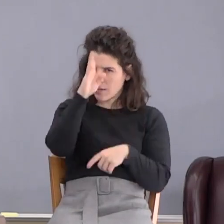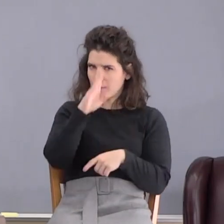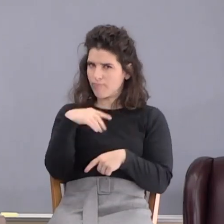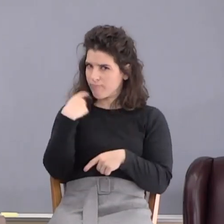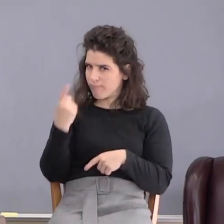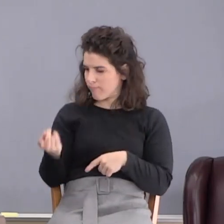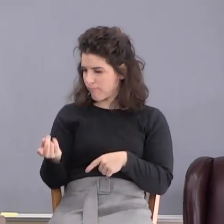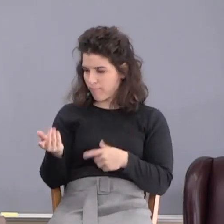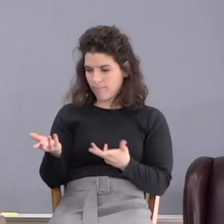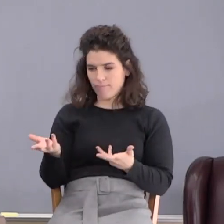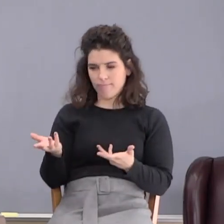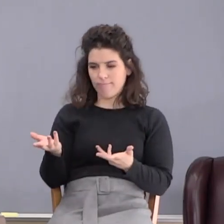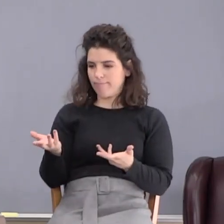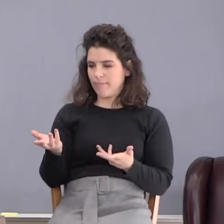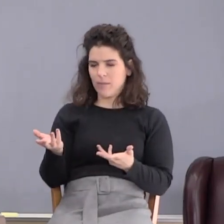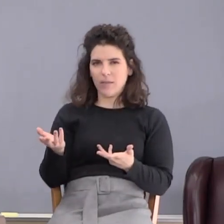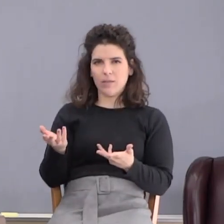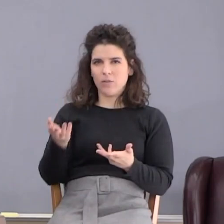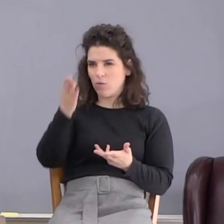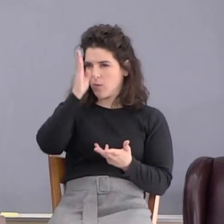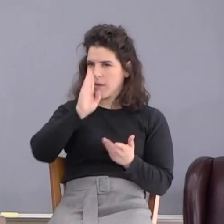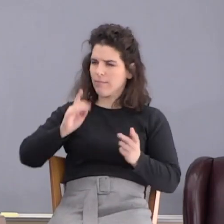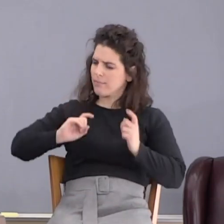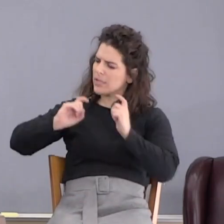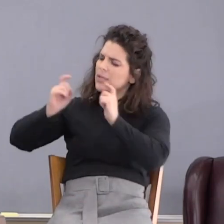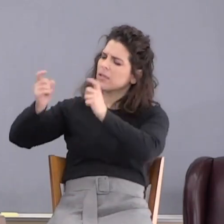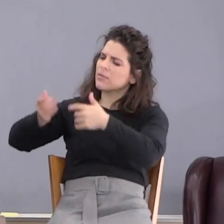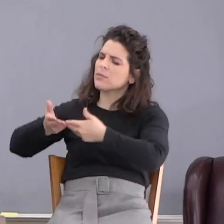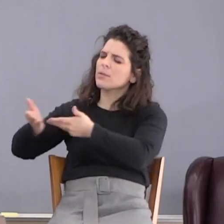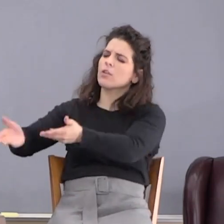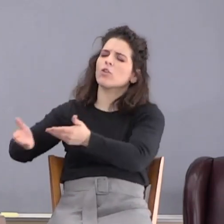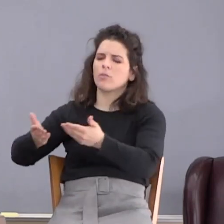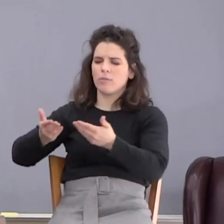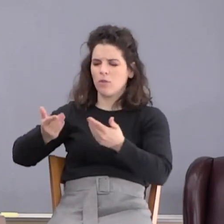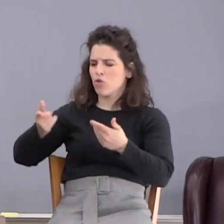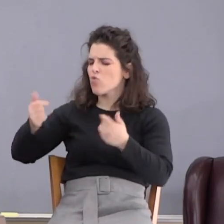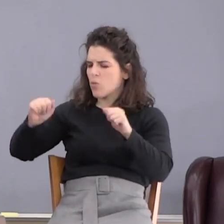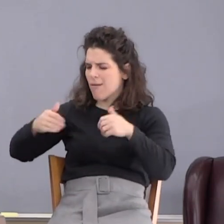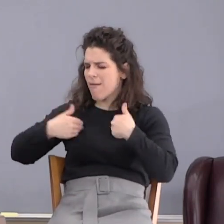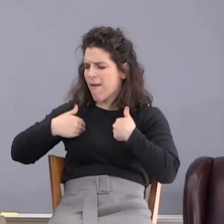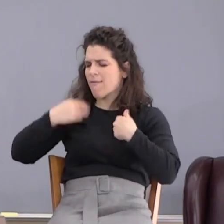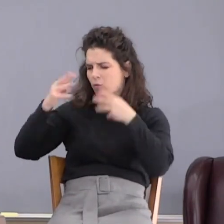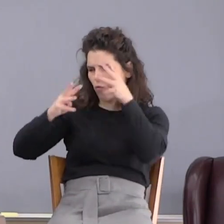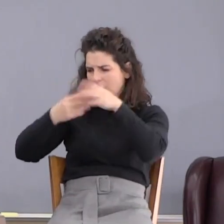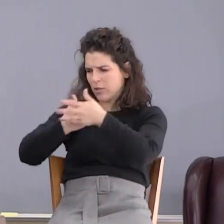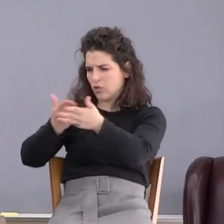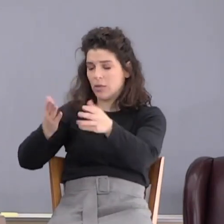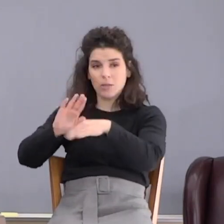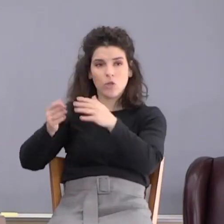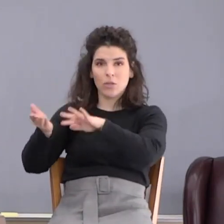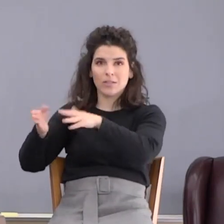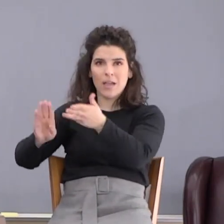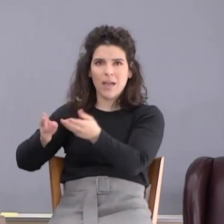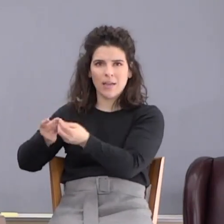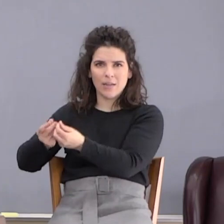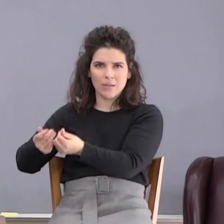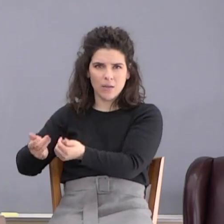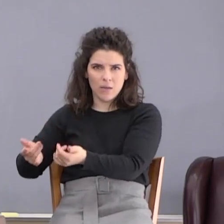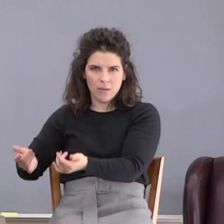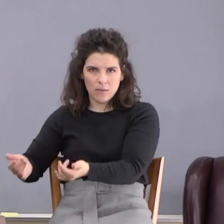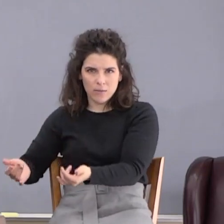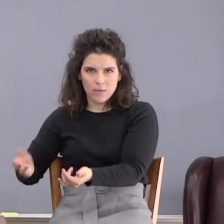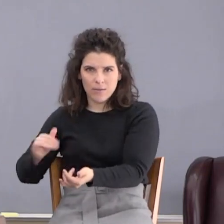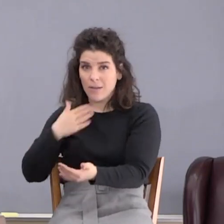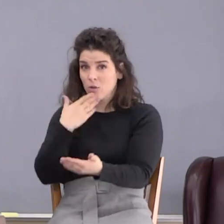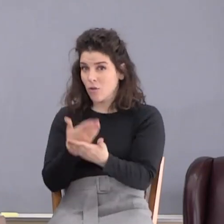says, it's as though God hands him creation, and it's all dying in his hands. Isn't